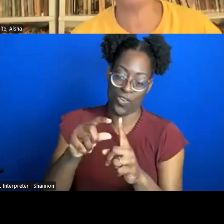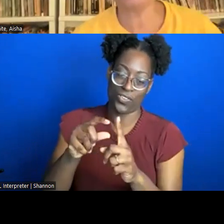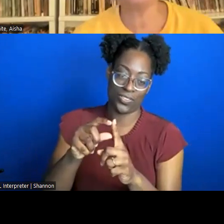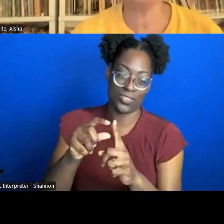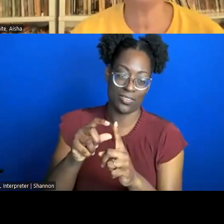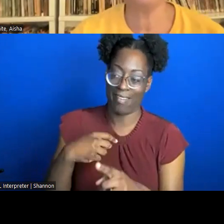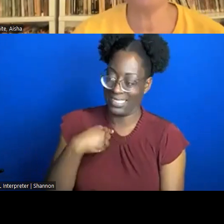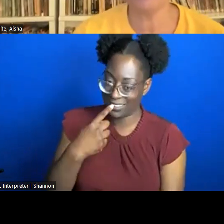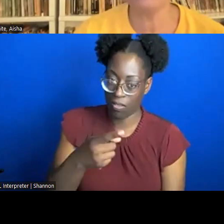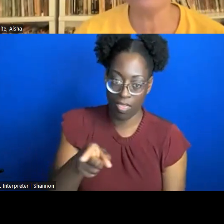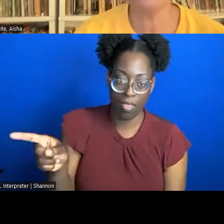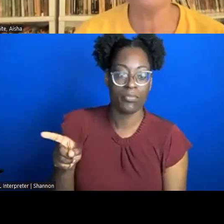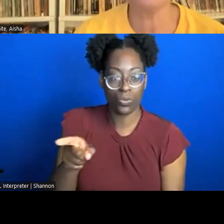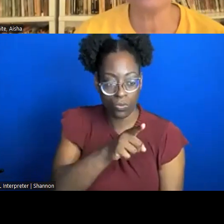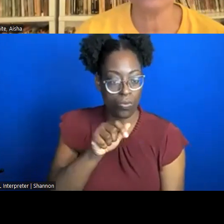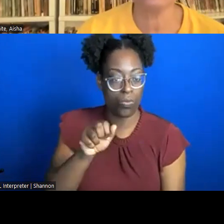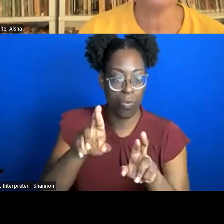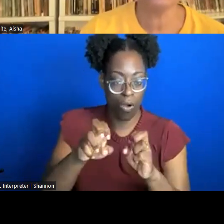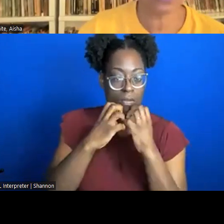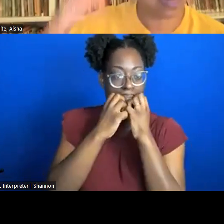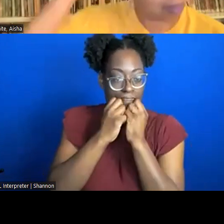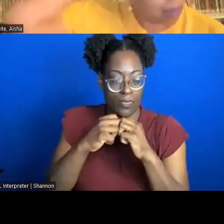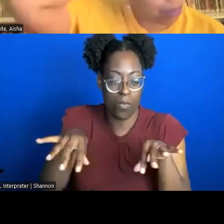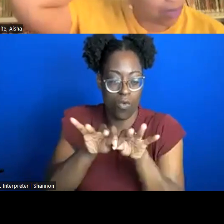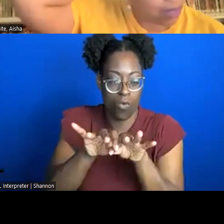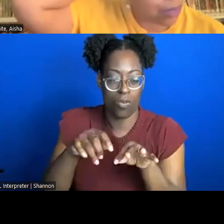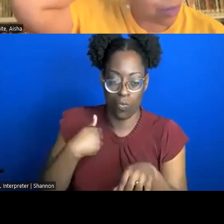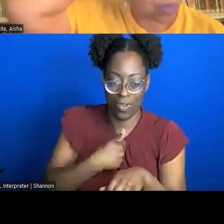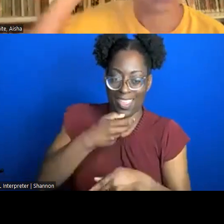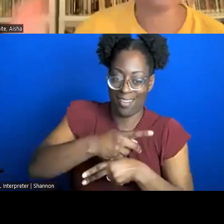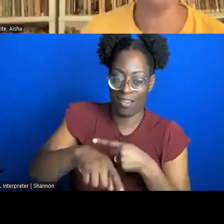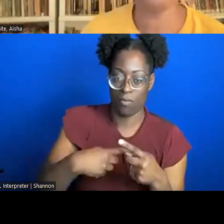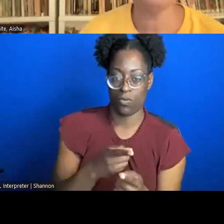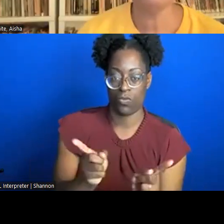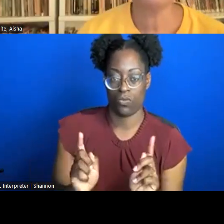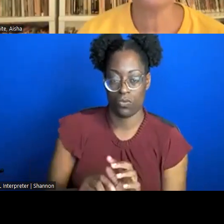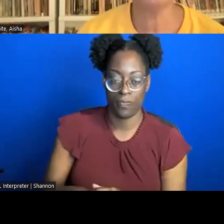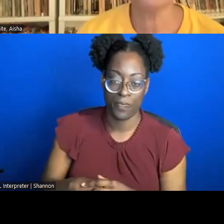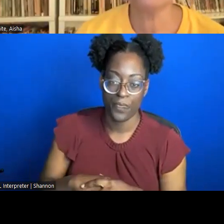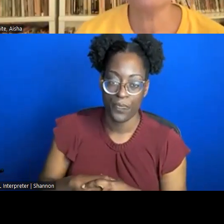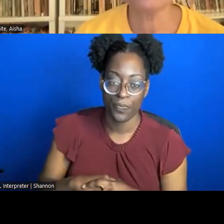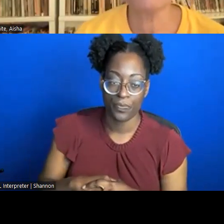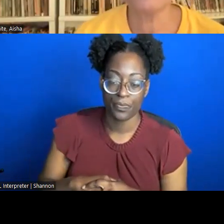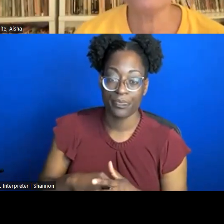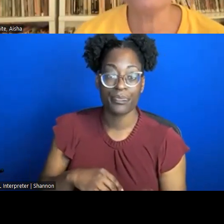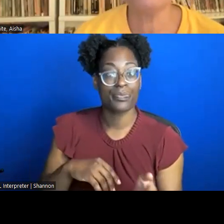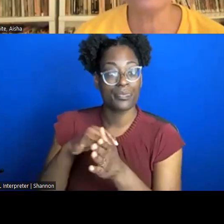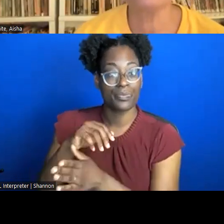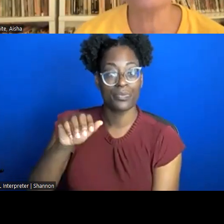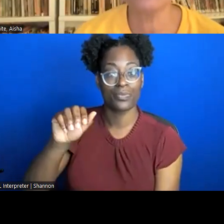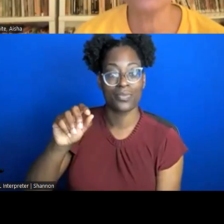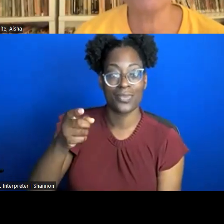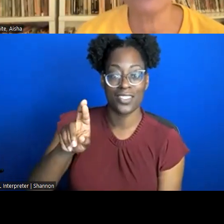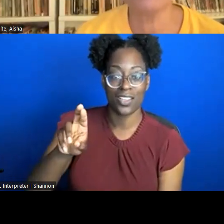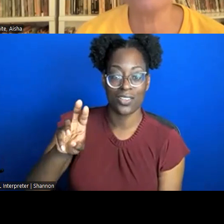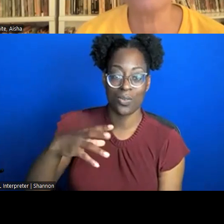move into, we do have one audience question. It's directed to Takima. Takima, they would like for you to talk